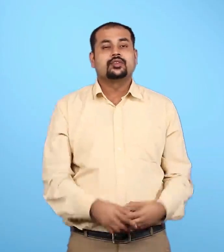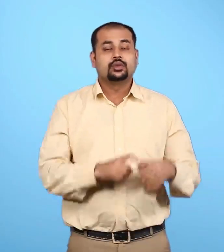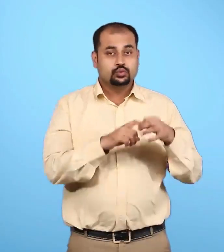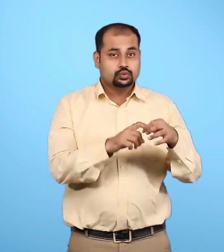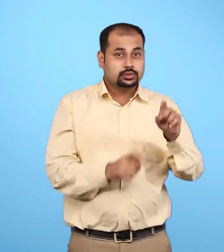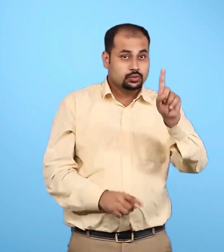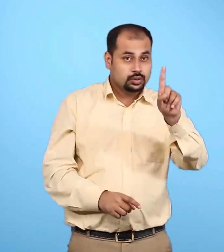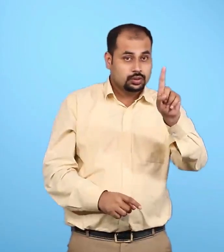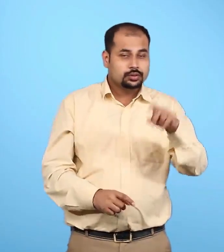1.